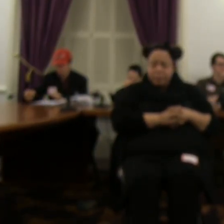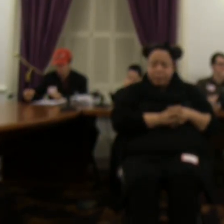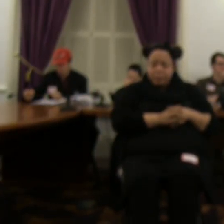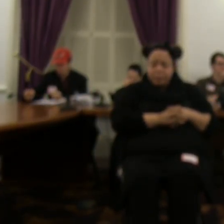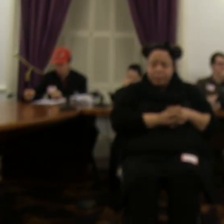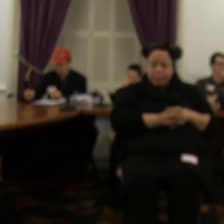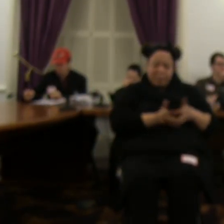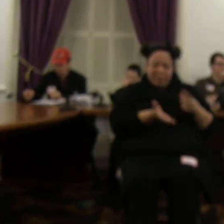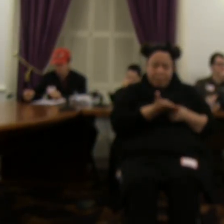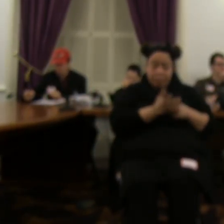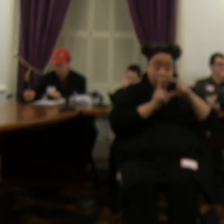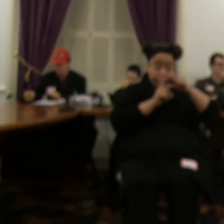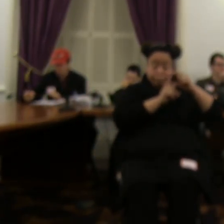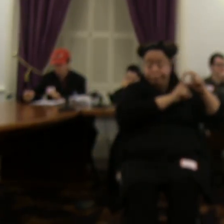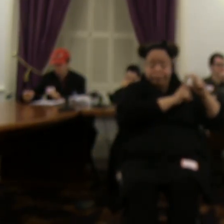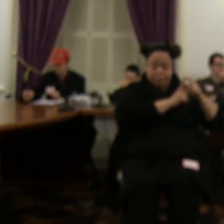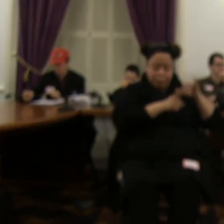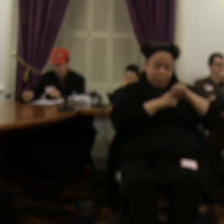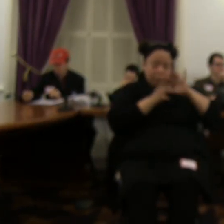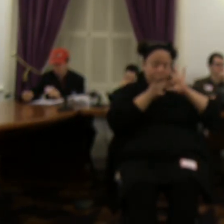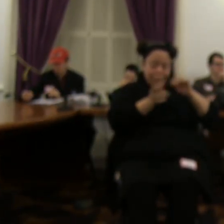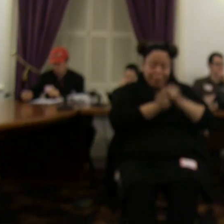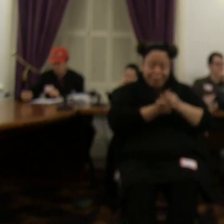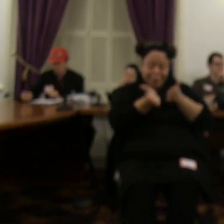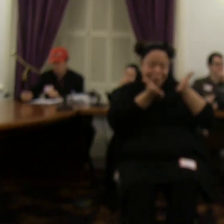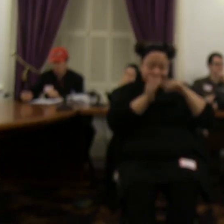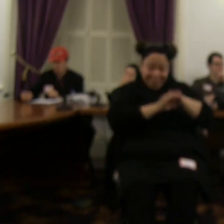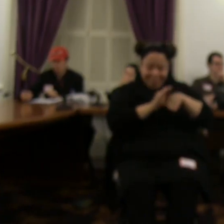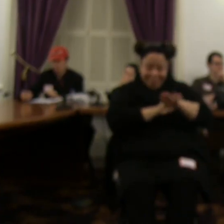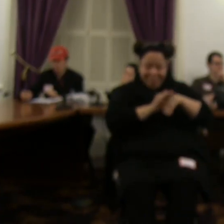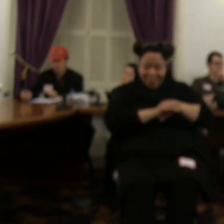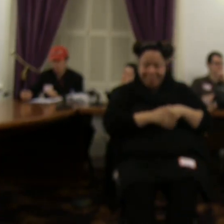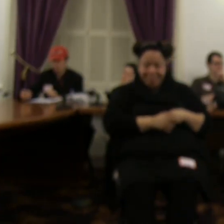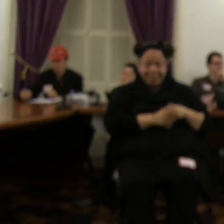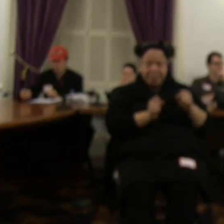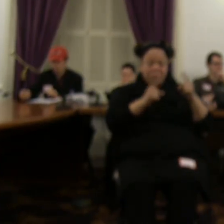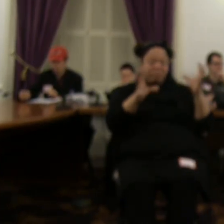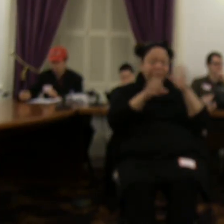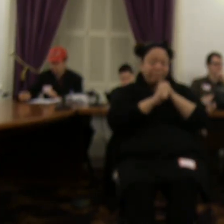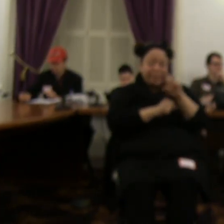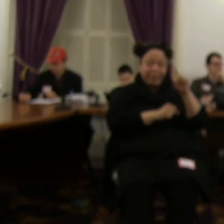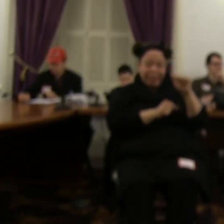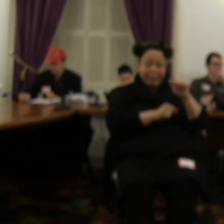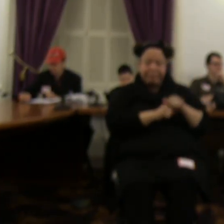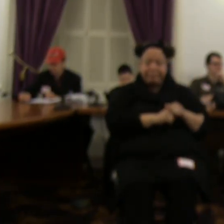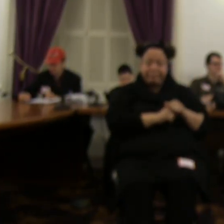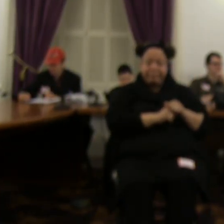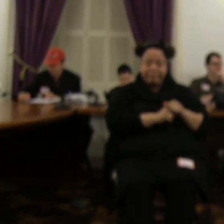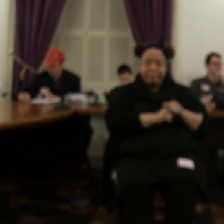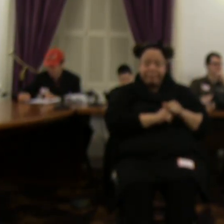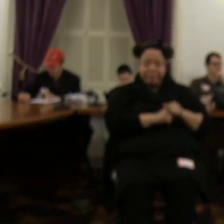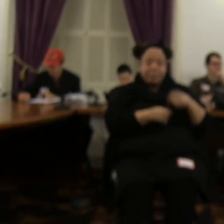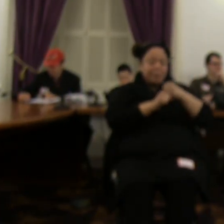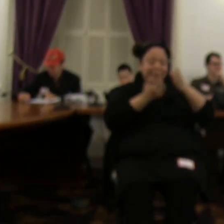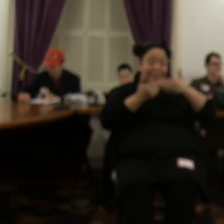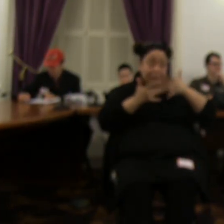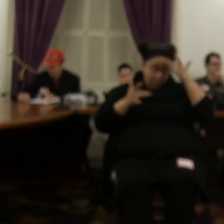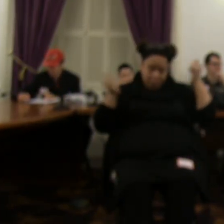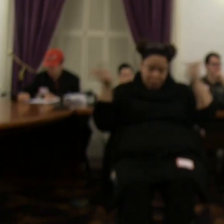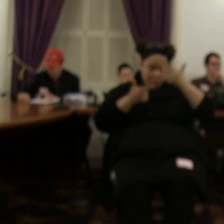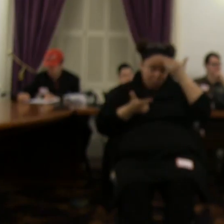the designated agencies and the specialized support agencies. So that was some like big words, specialized services